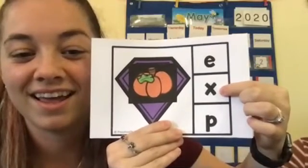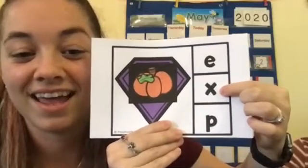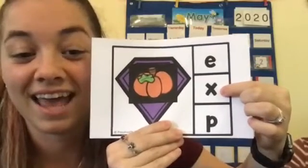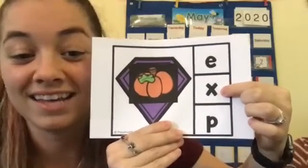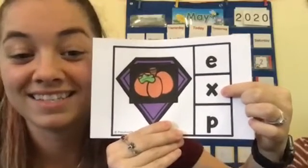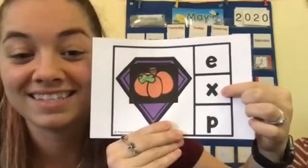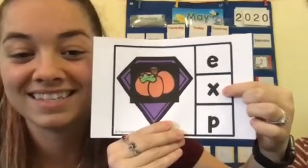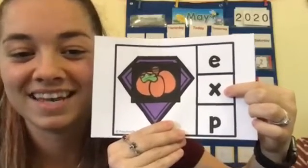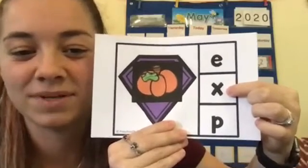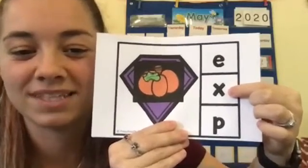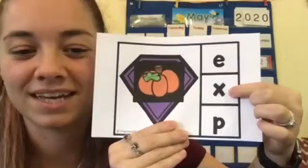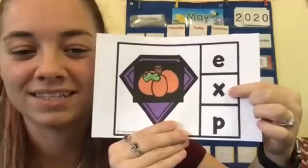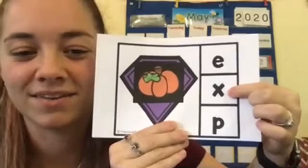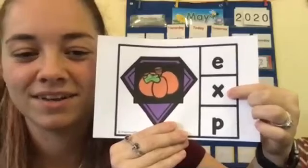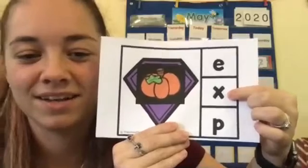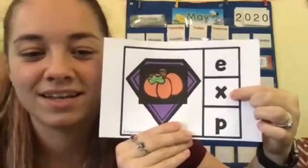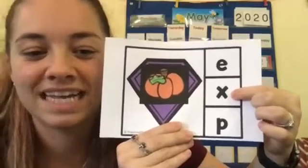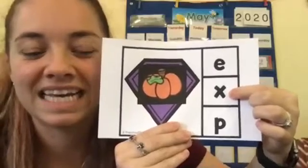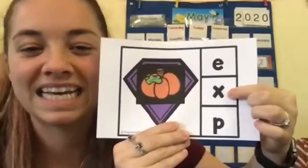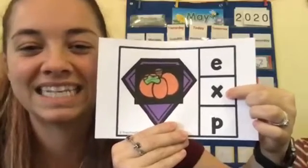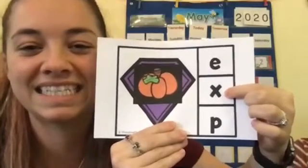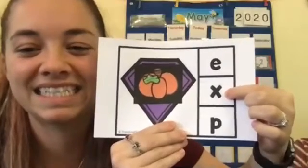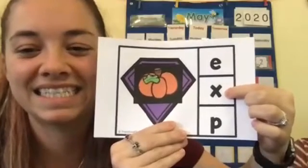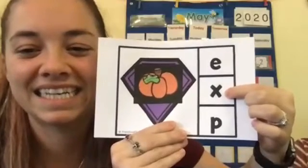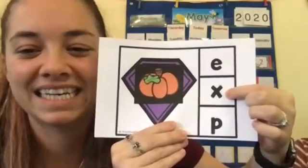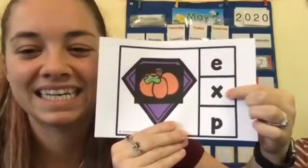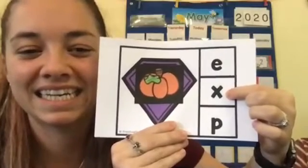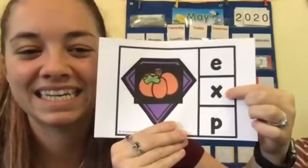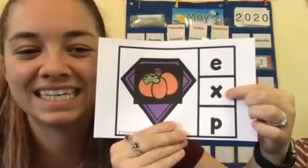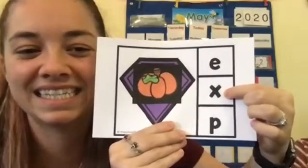X. And what's the X sound? X. X.